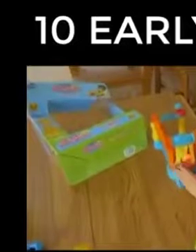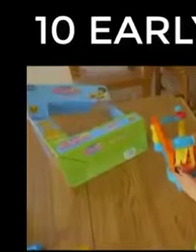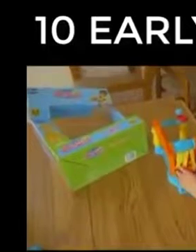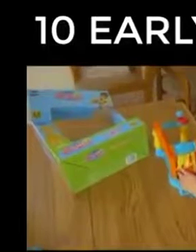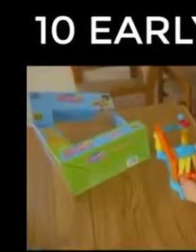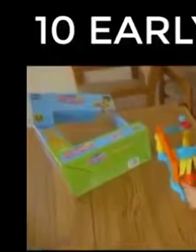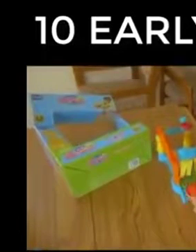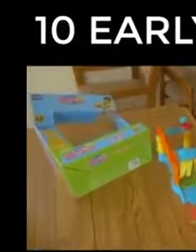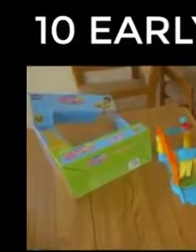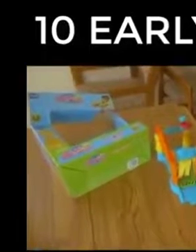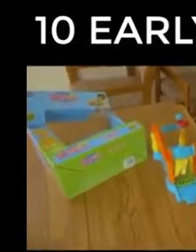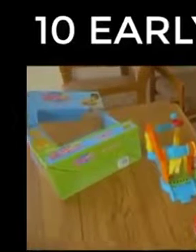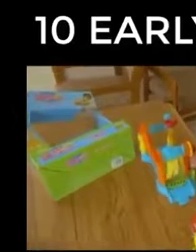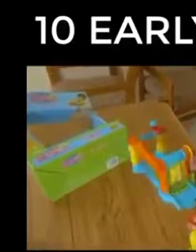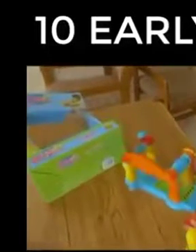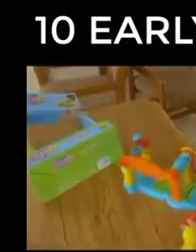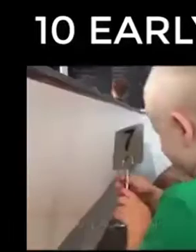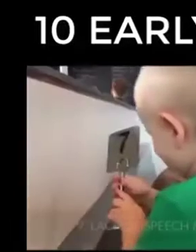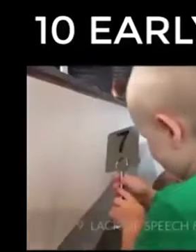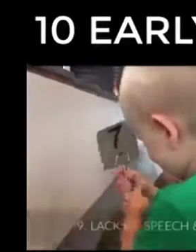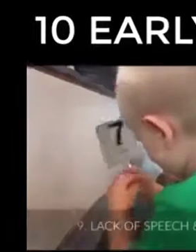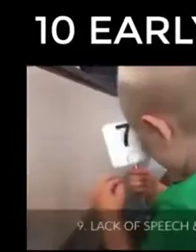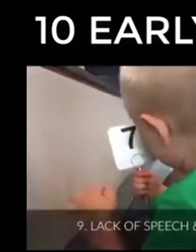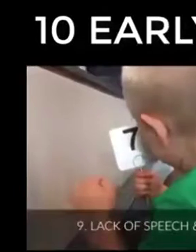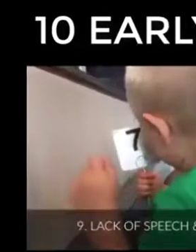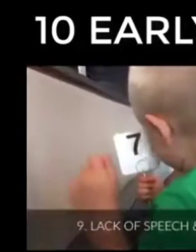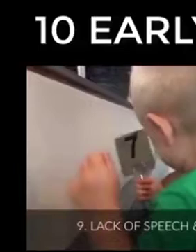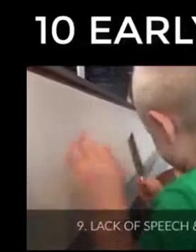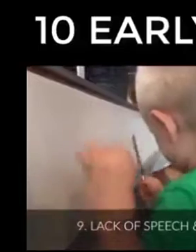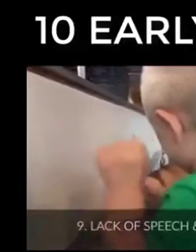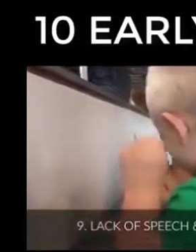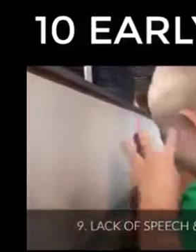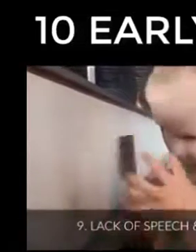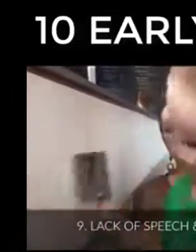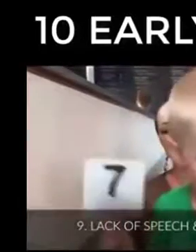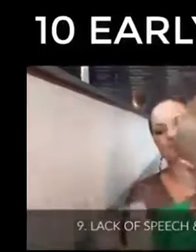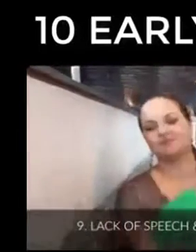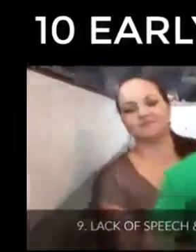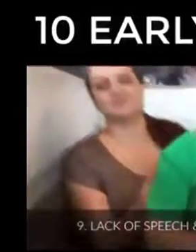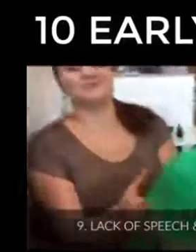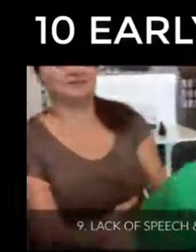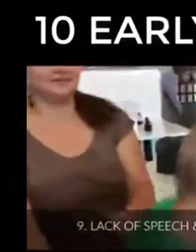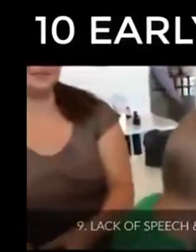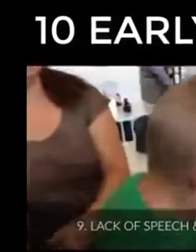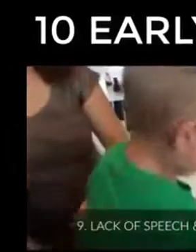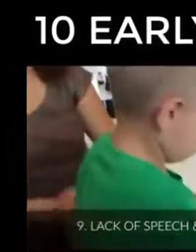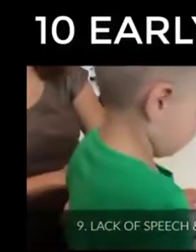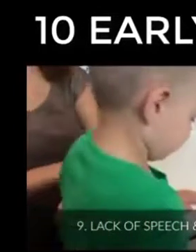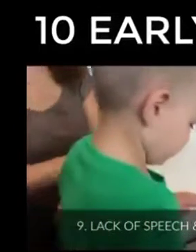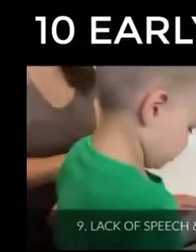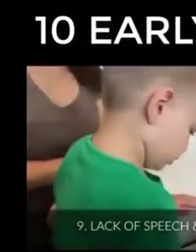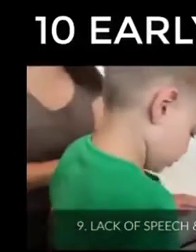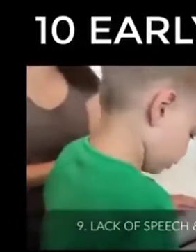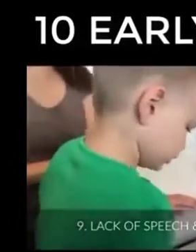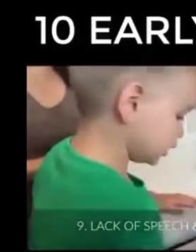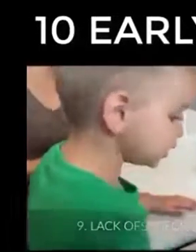is present and usually persists into adulthood. Number 9 is missing speech milestones. If you don't know the general rule for how many words your baby